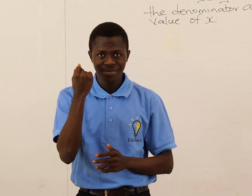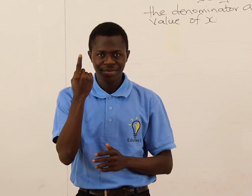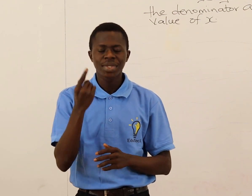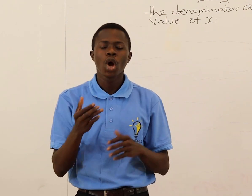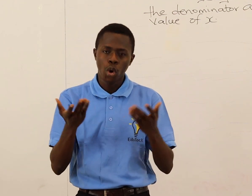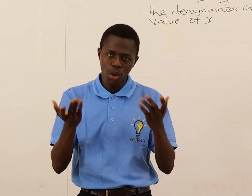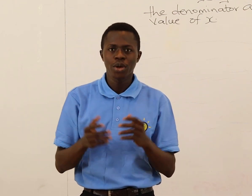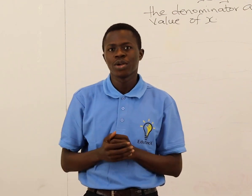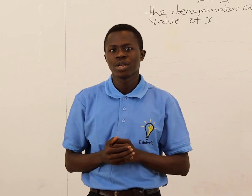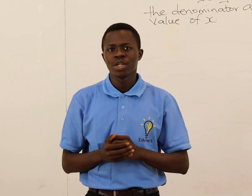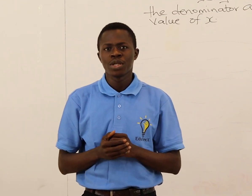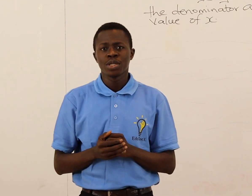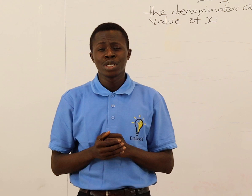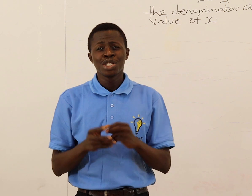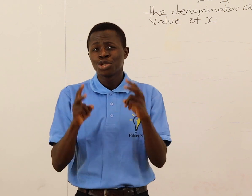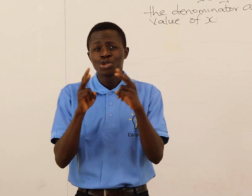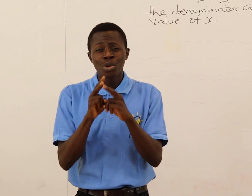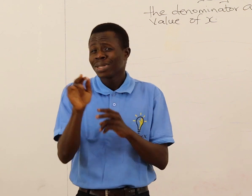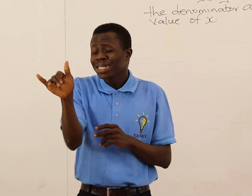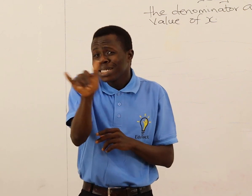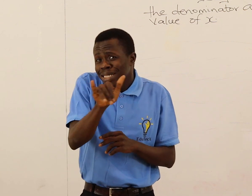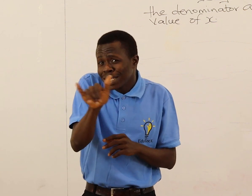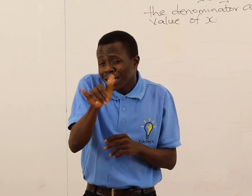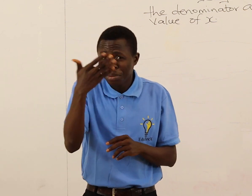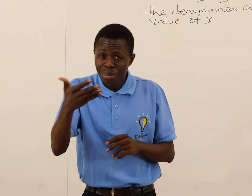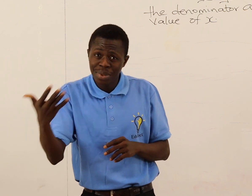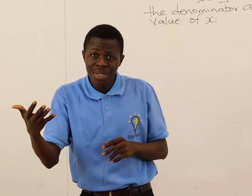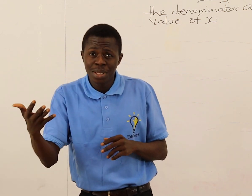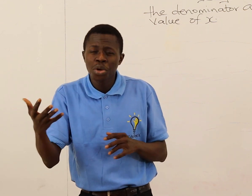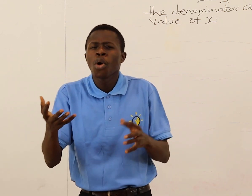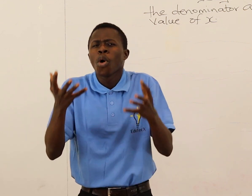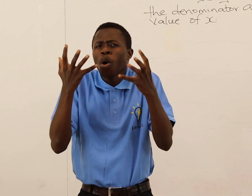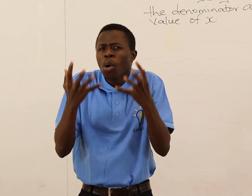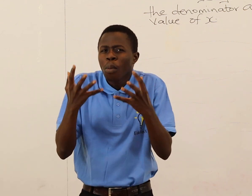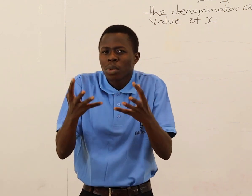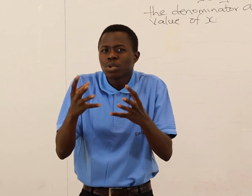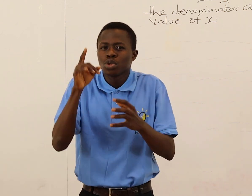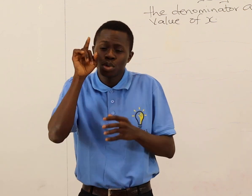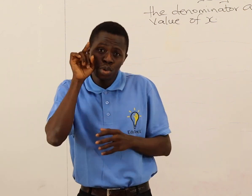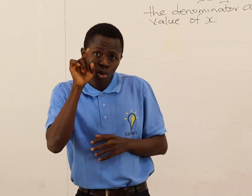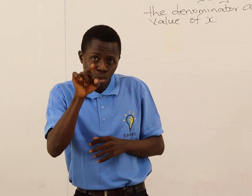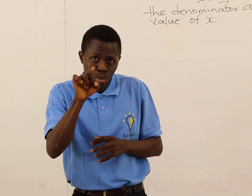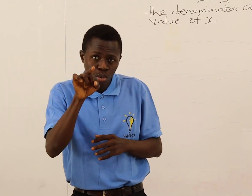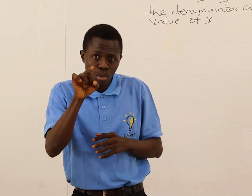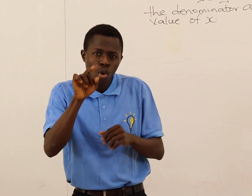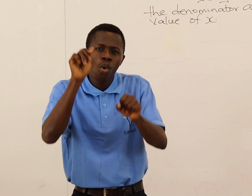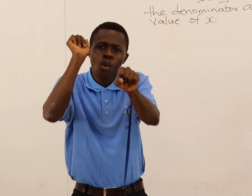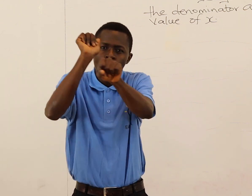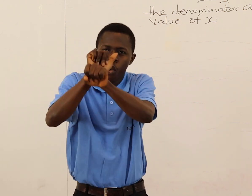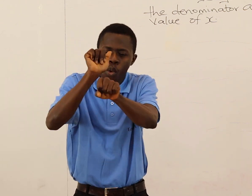Right? Okay. So, it's the same thing that we did in